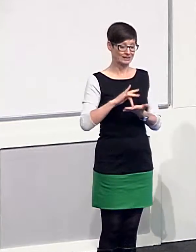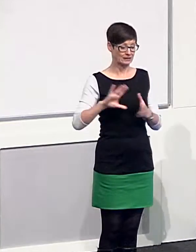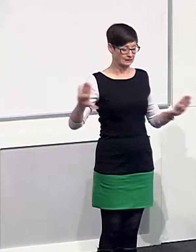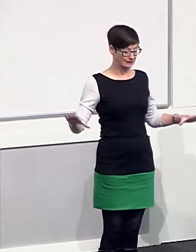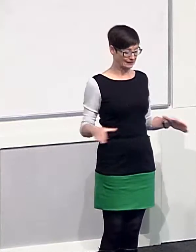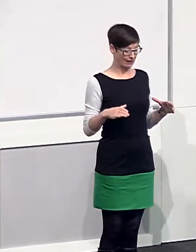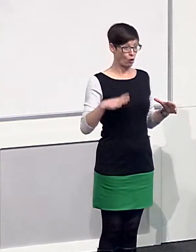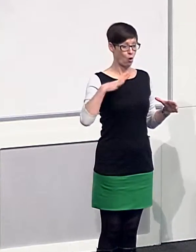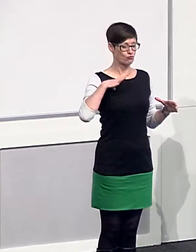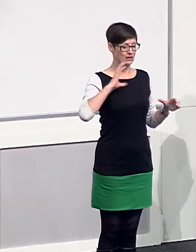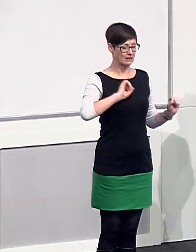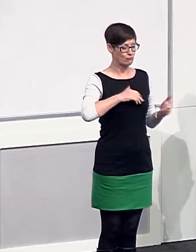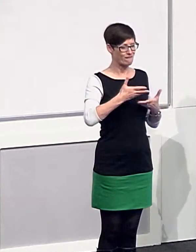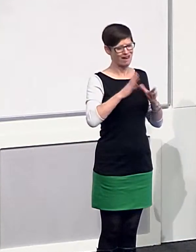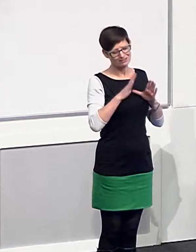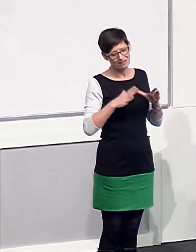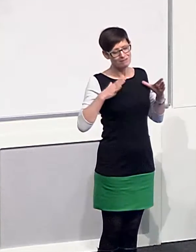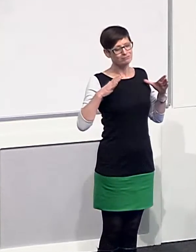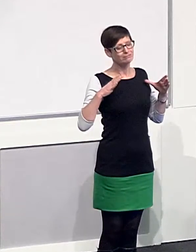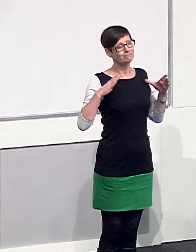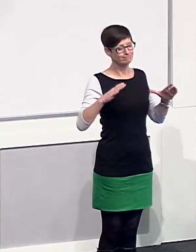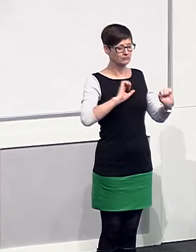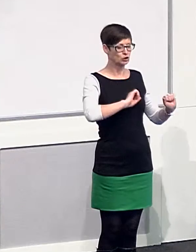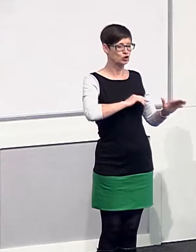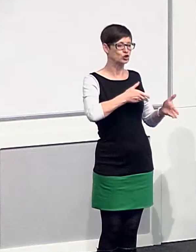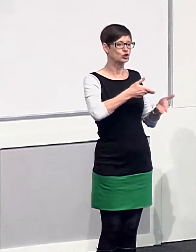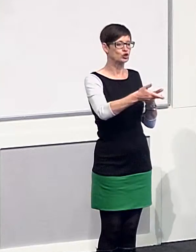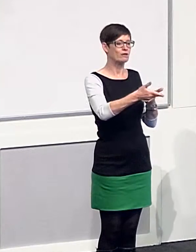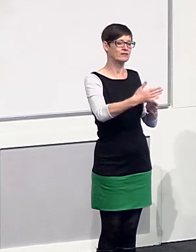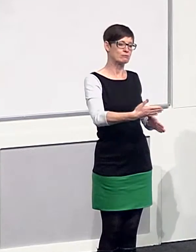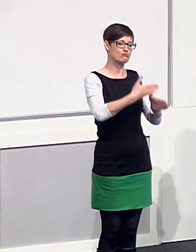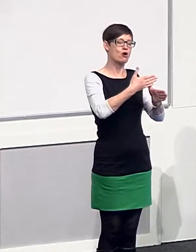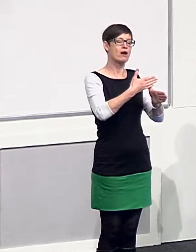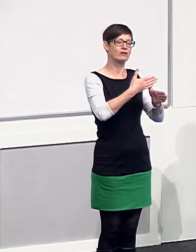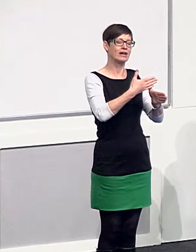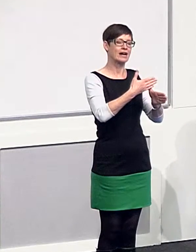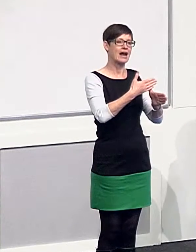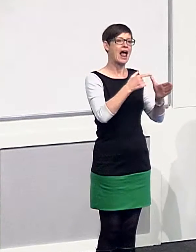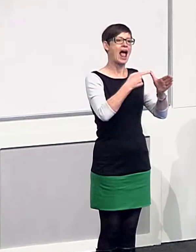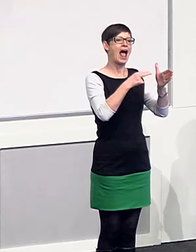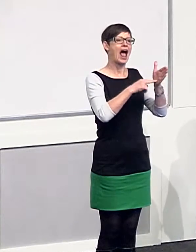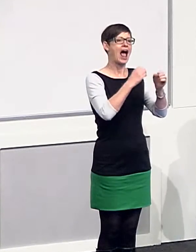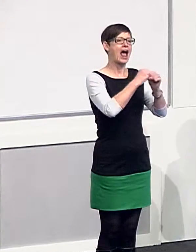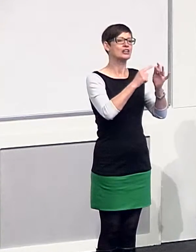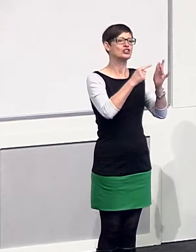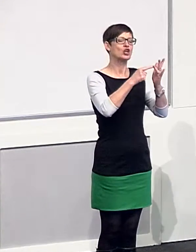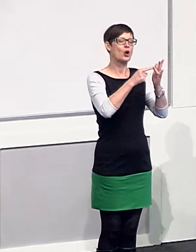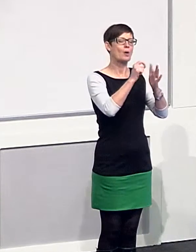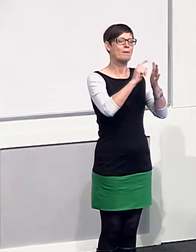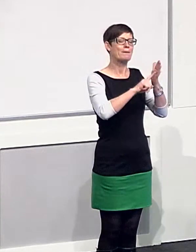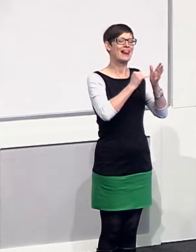provide the largest service providing primary angioplasty for acute heart attack in the